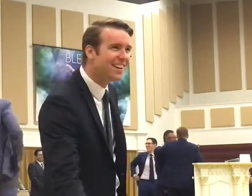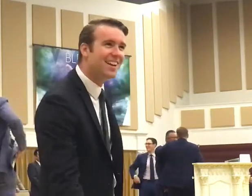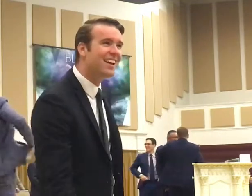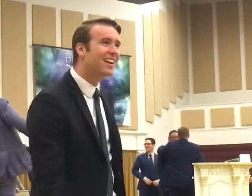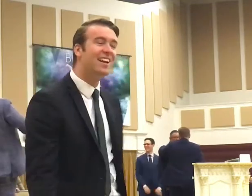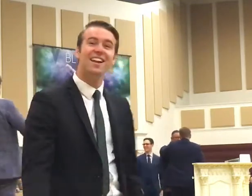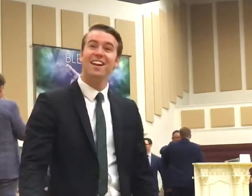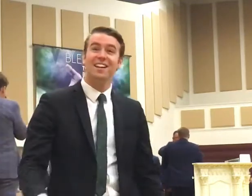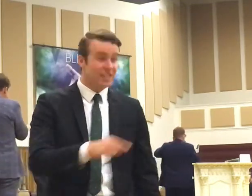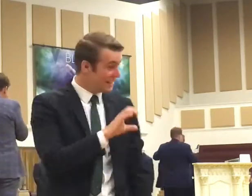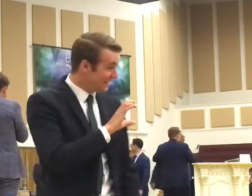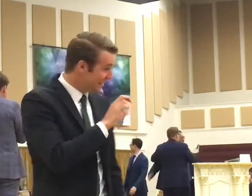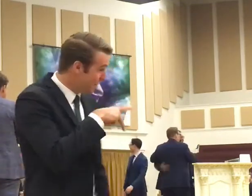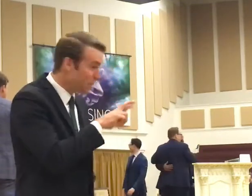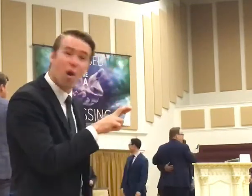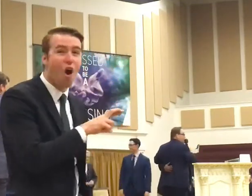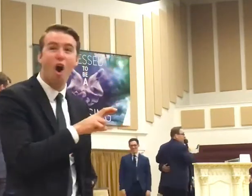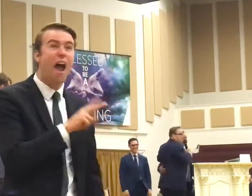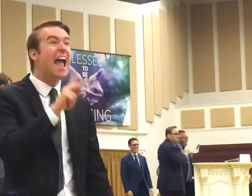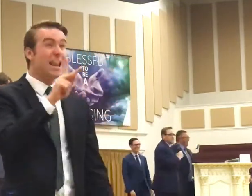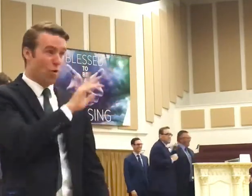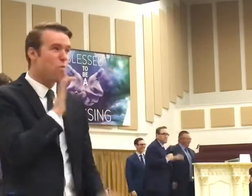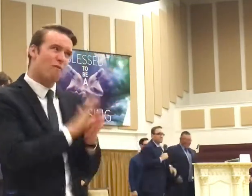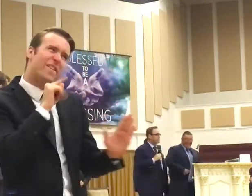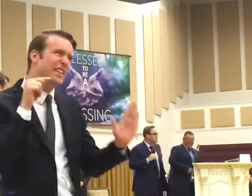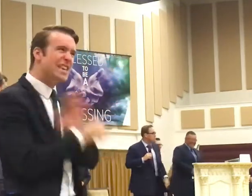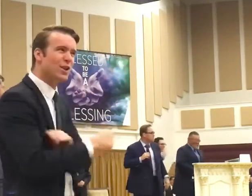You'd have needed CPR if they would have, because Kim would have killed you.